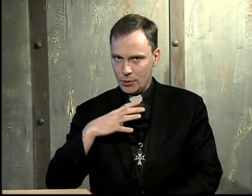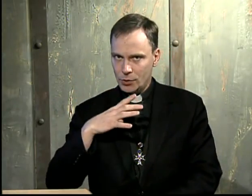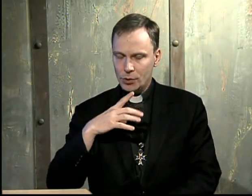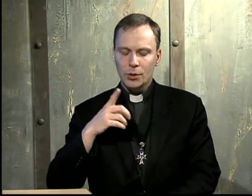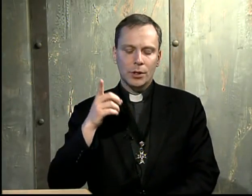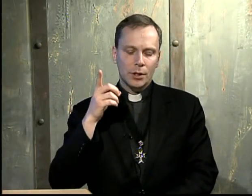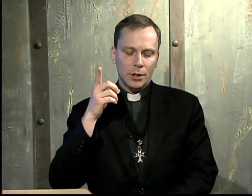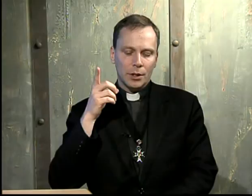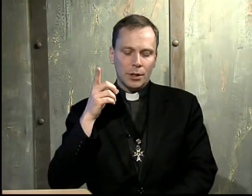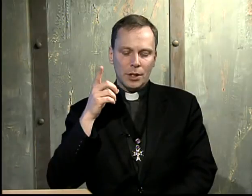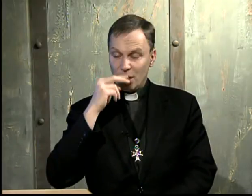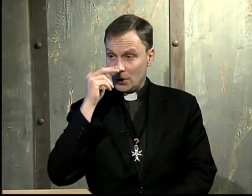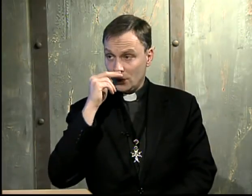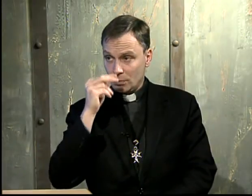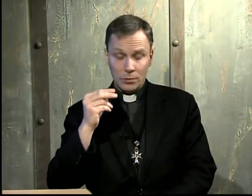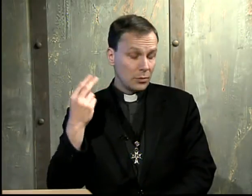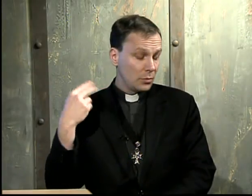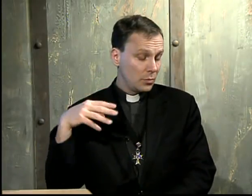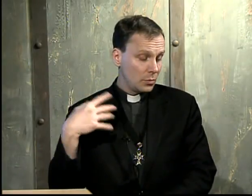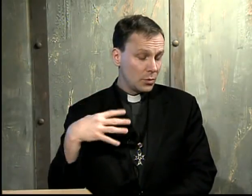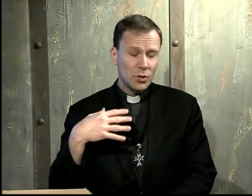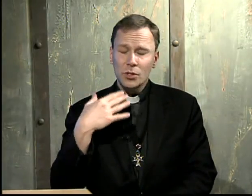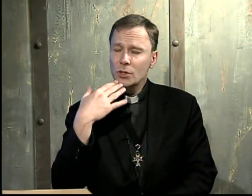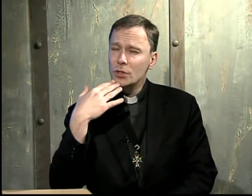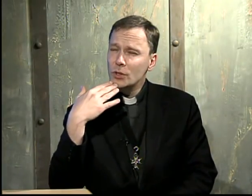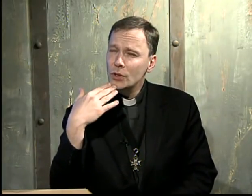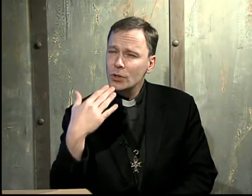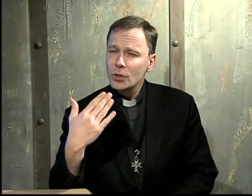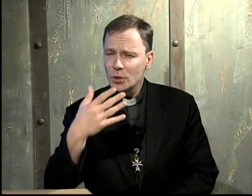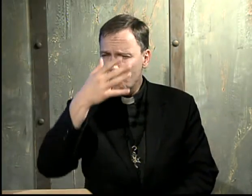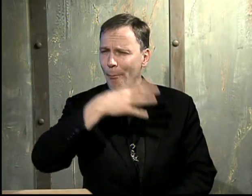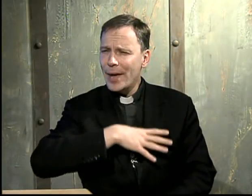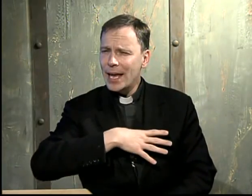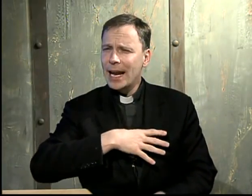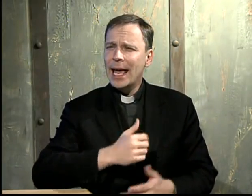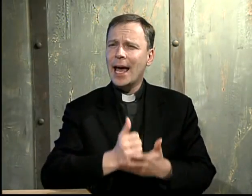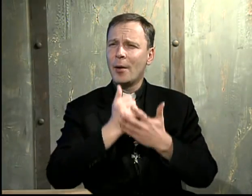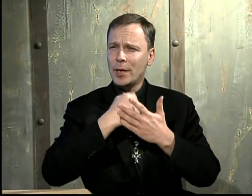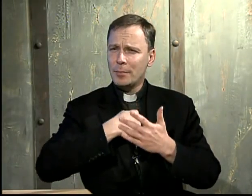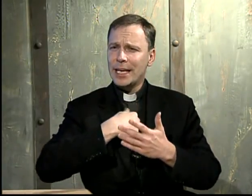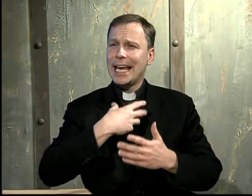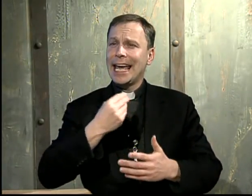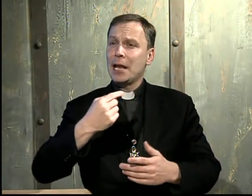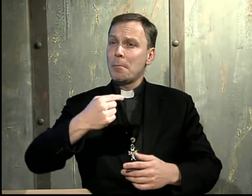the Crocher Council in Newton has been such